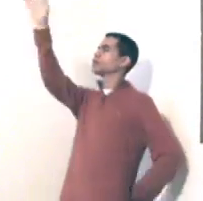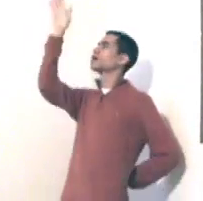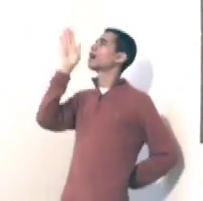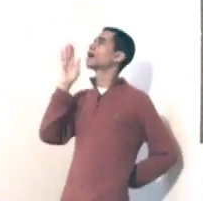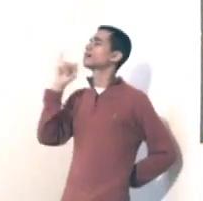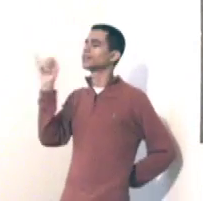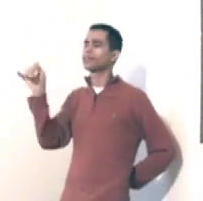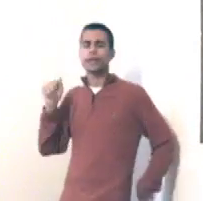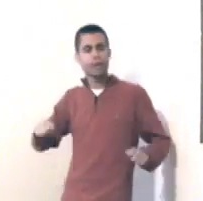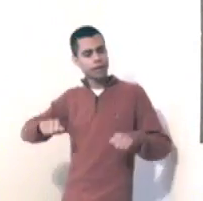God is